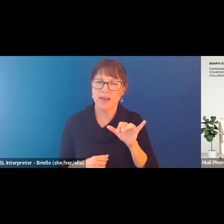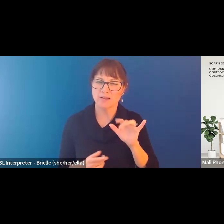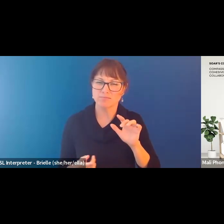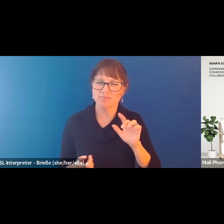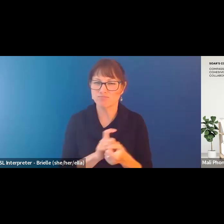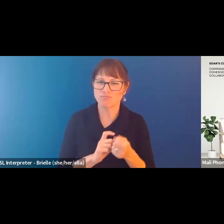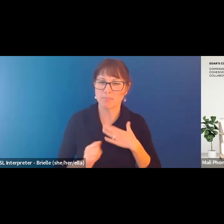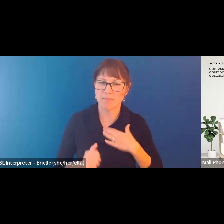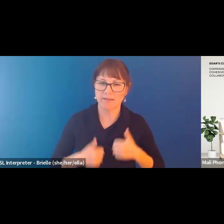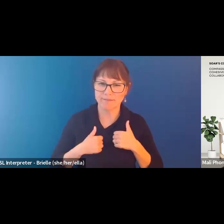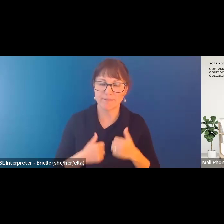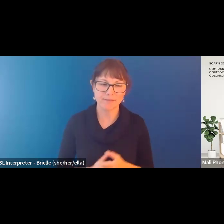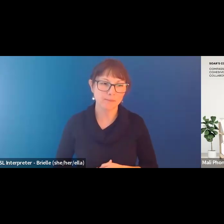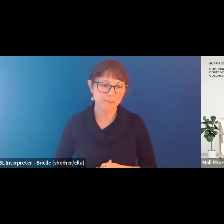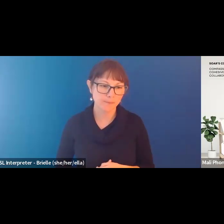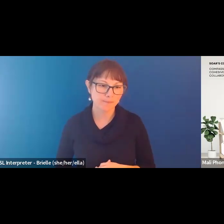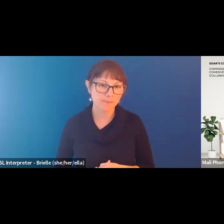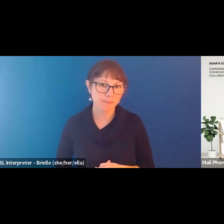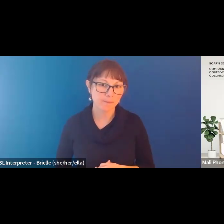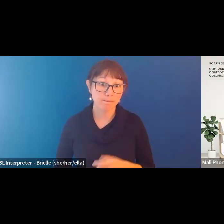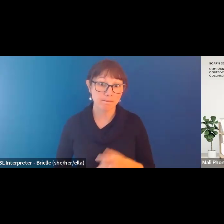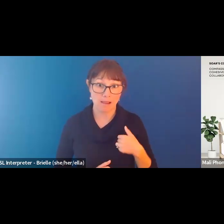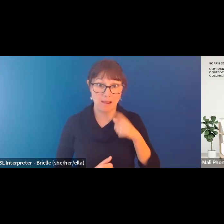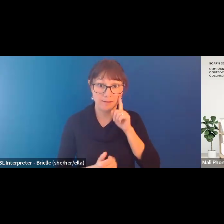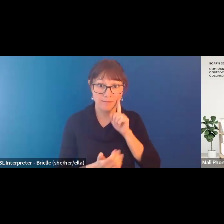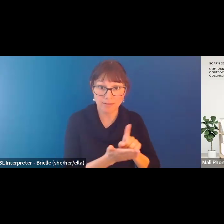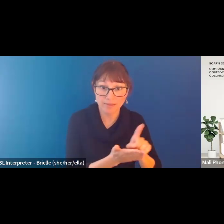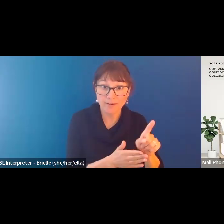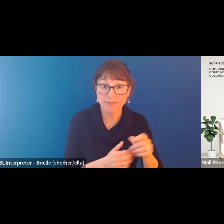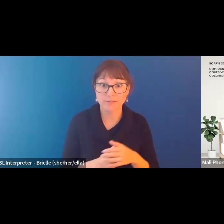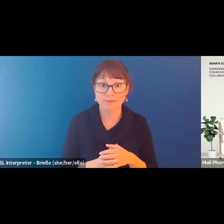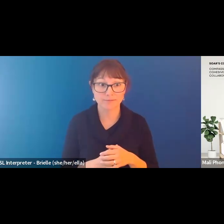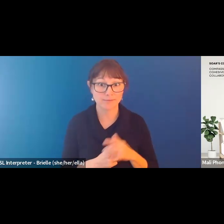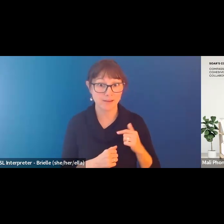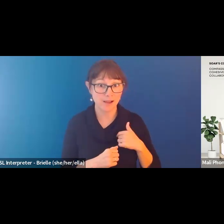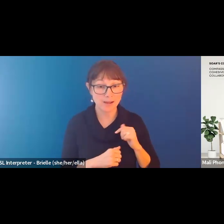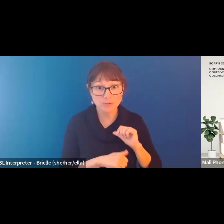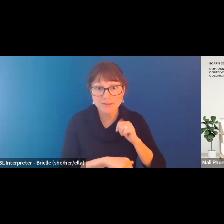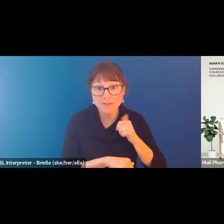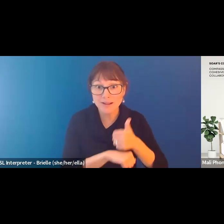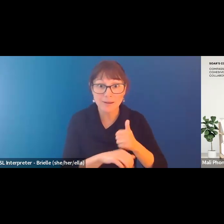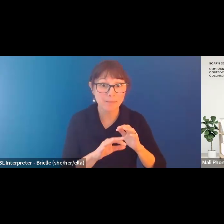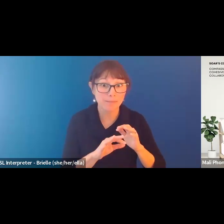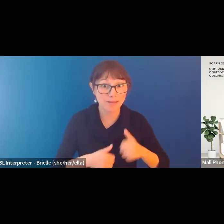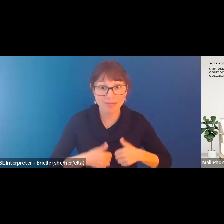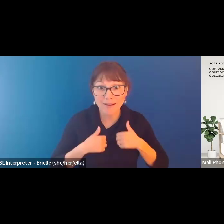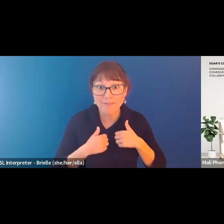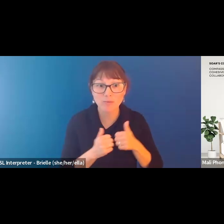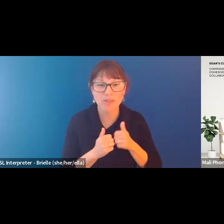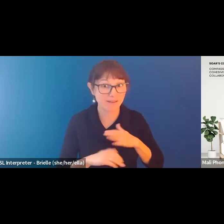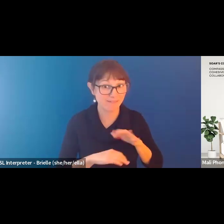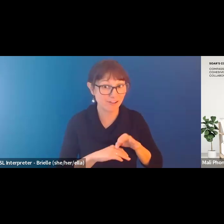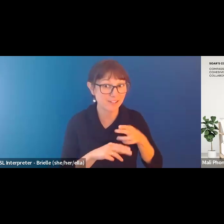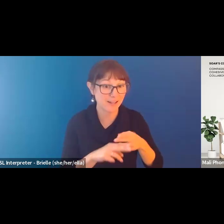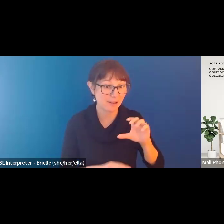life. I found love. I was building a life with my then fiance, Chris, who I dated